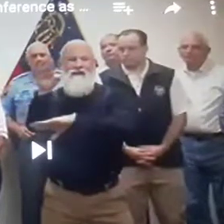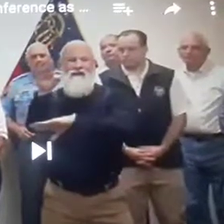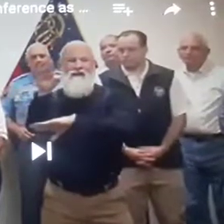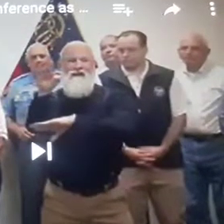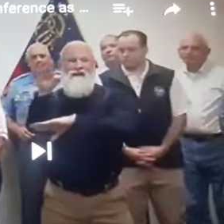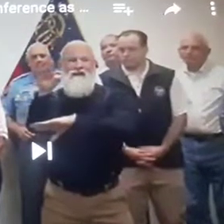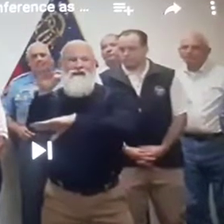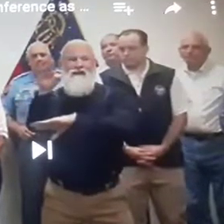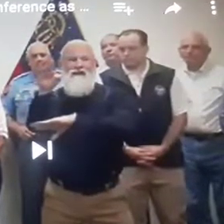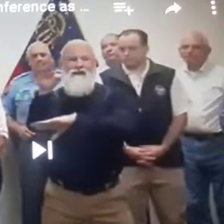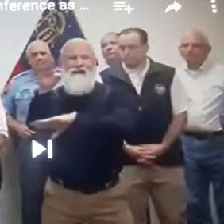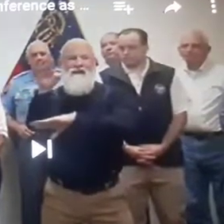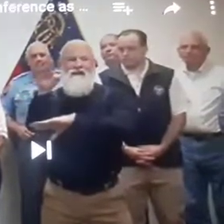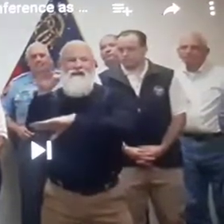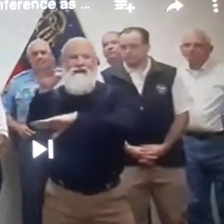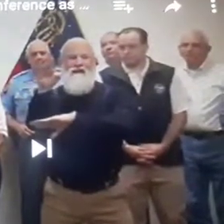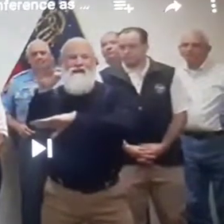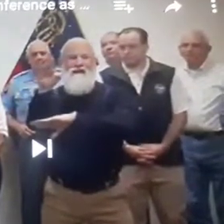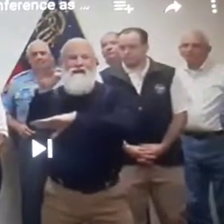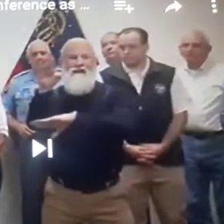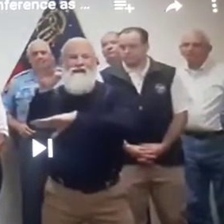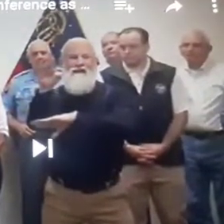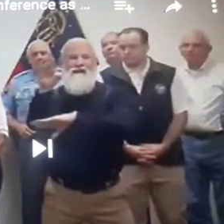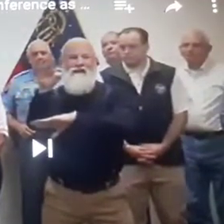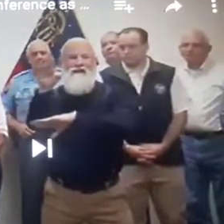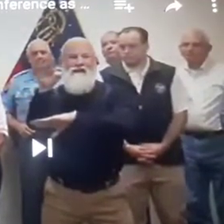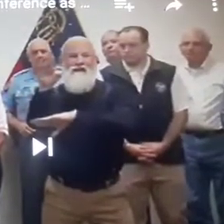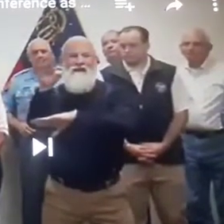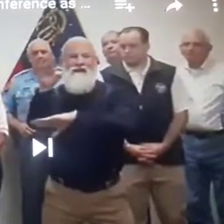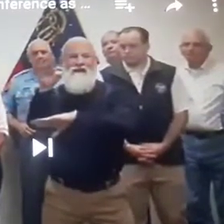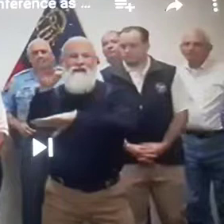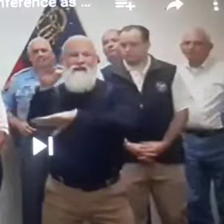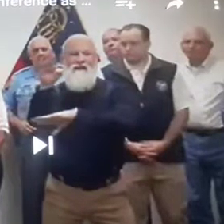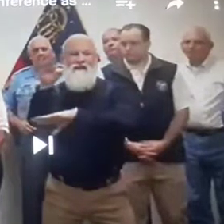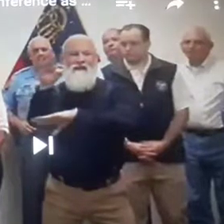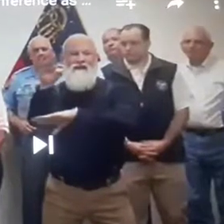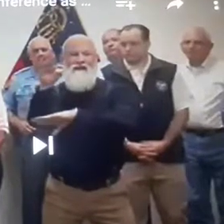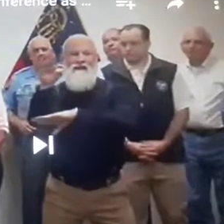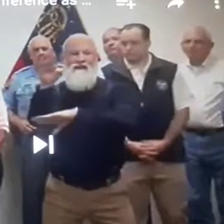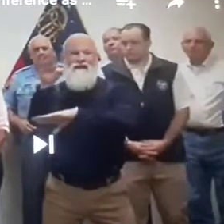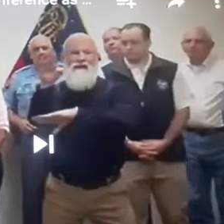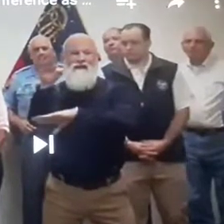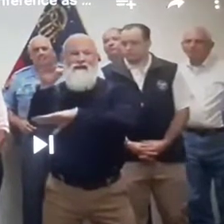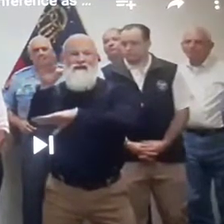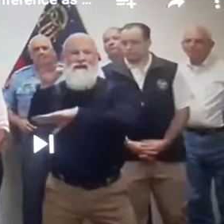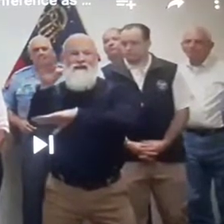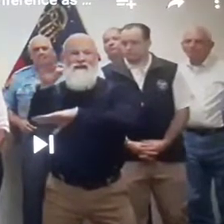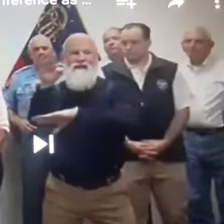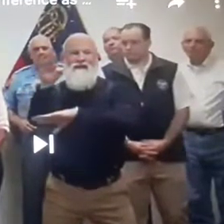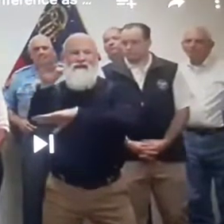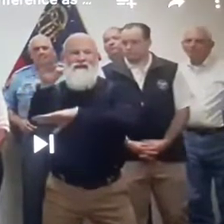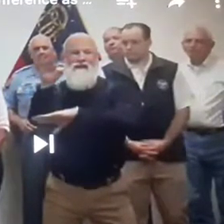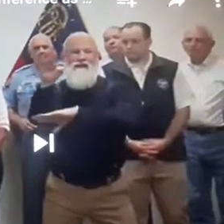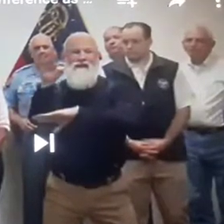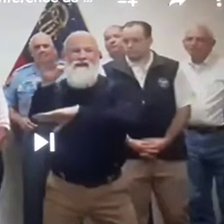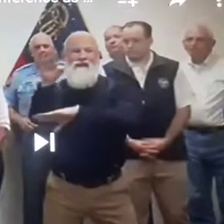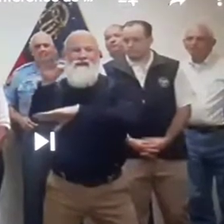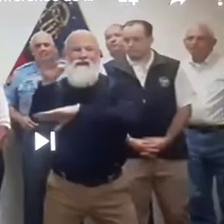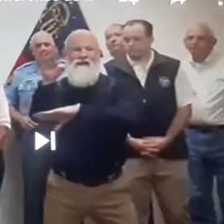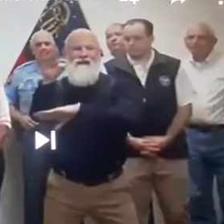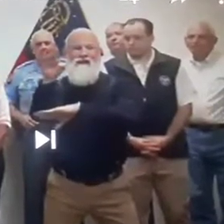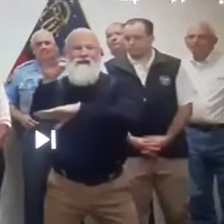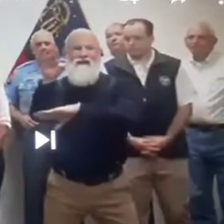Hello everyone, it's September 4th, 2019, and I was watching earlier today, about 8 hours ago, they put out a